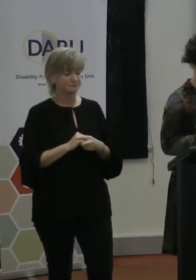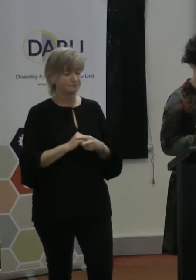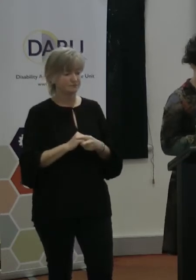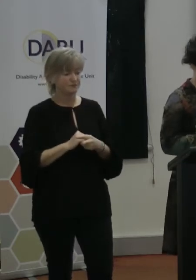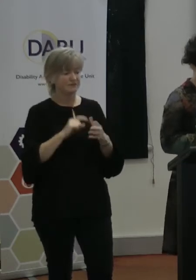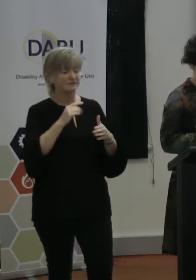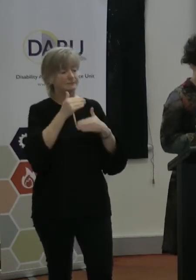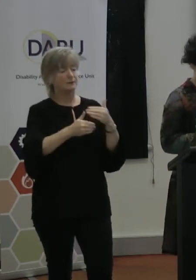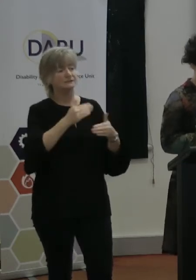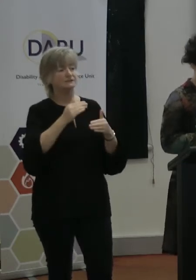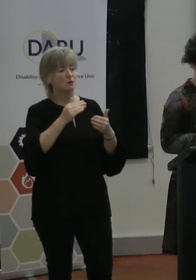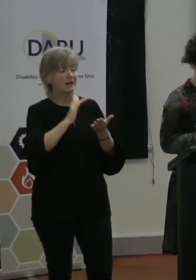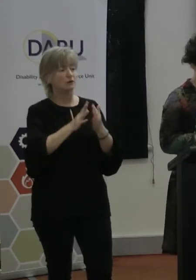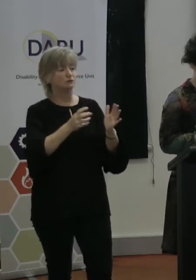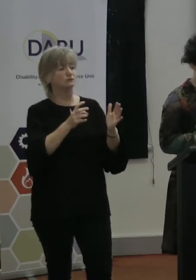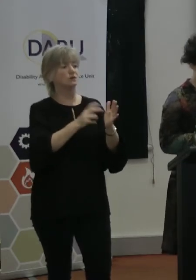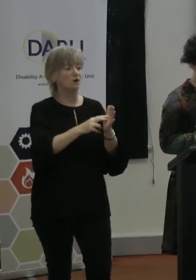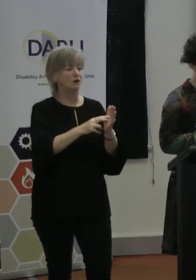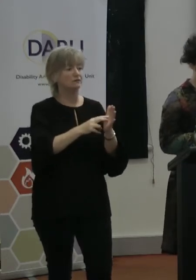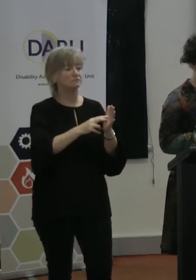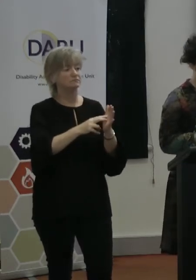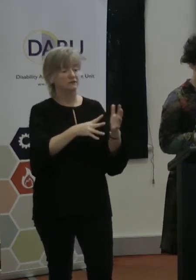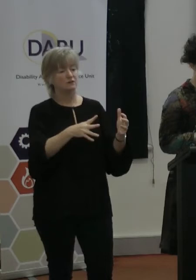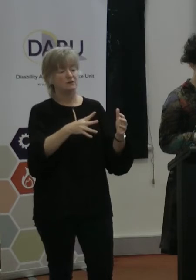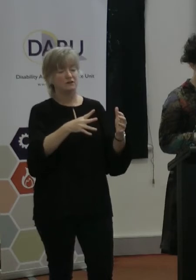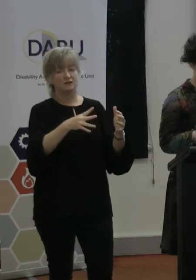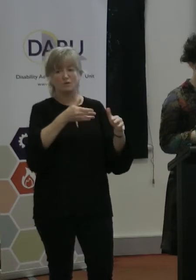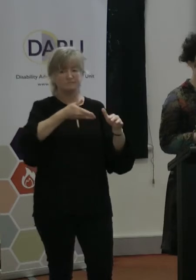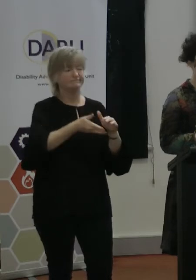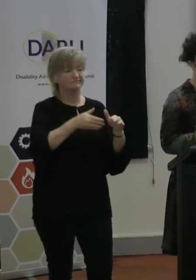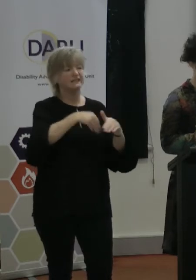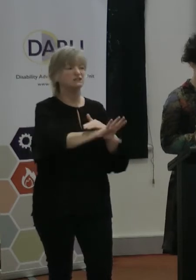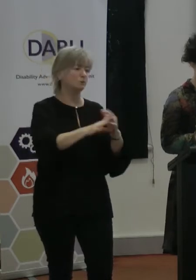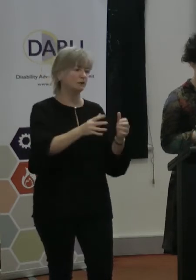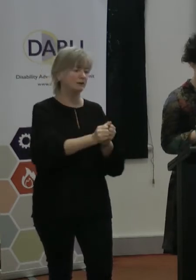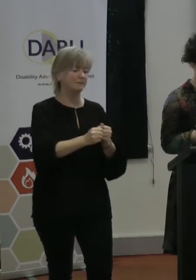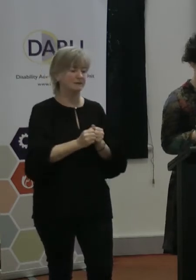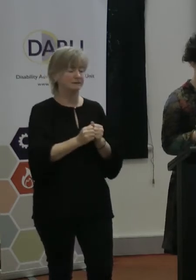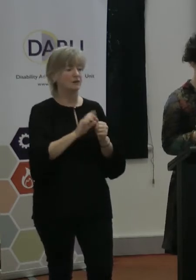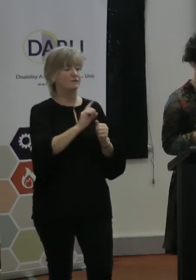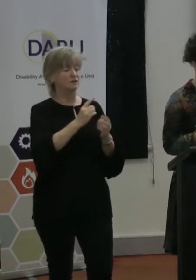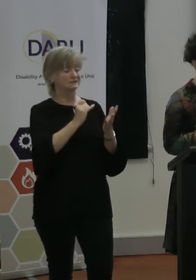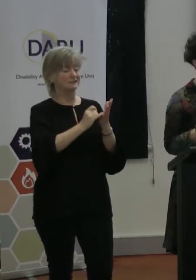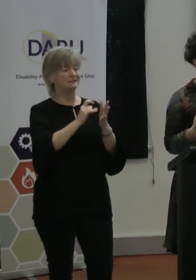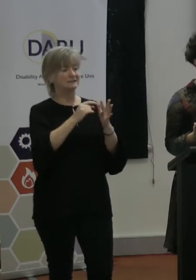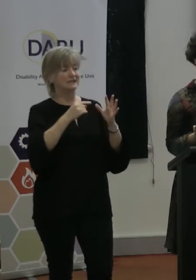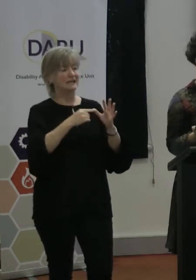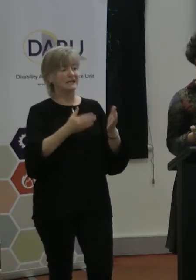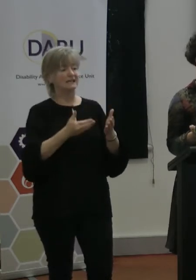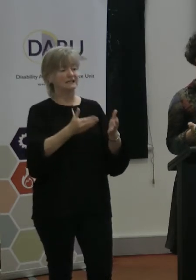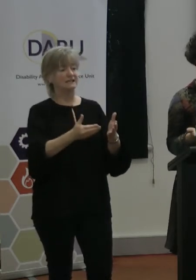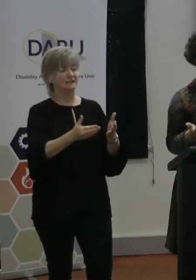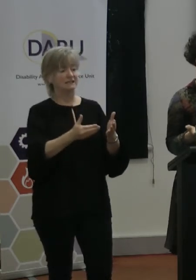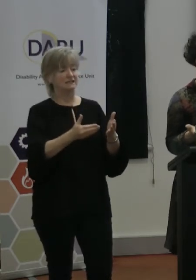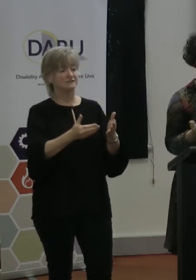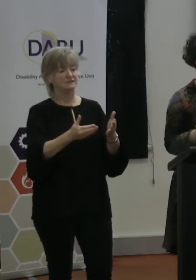an agreement. So the first step is the SDA provider gives an SDA residency agreement or a